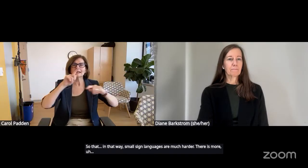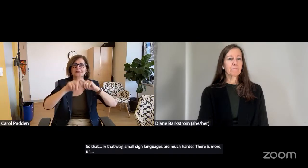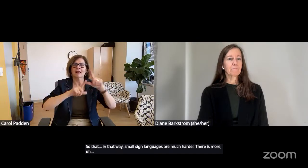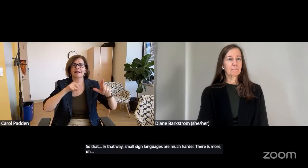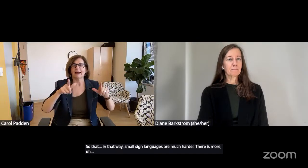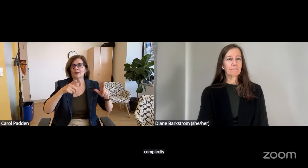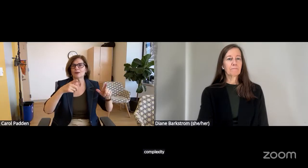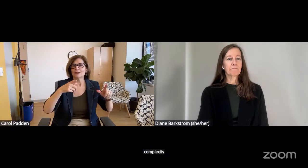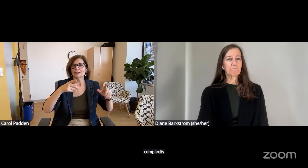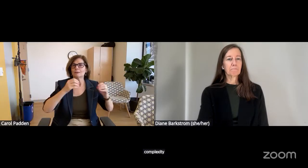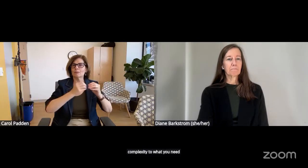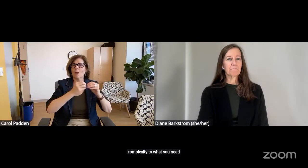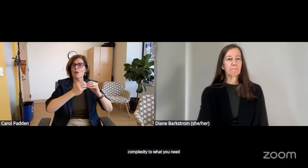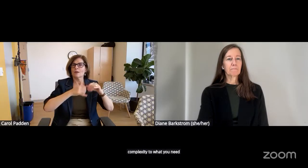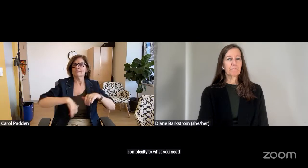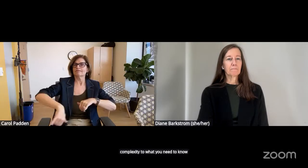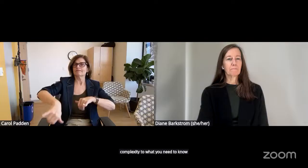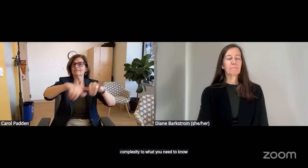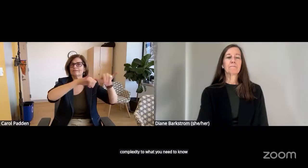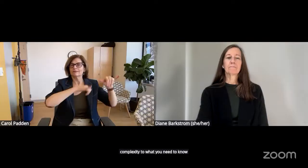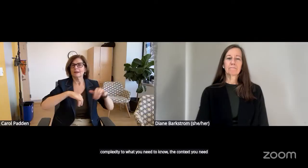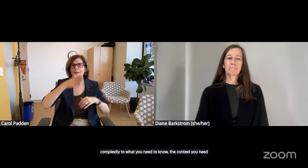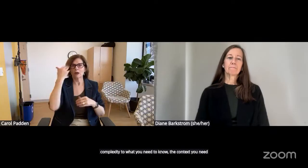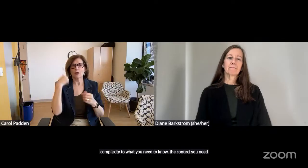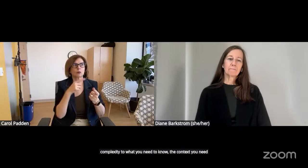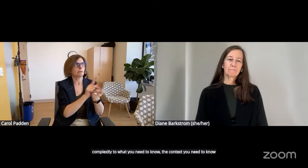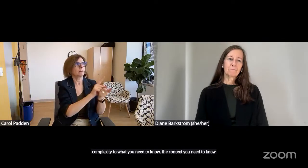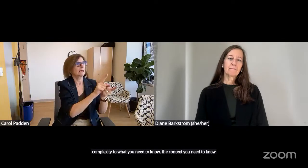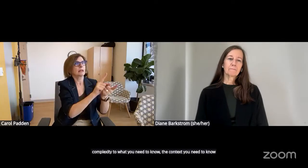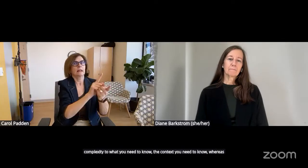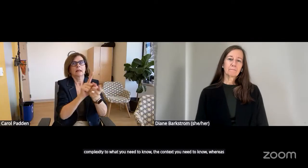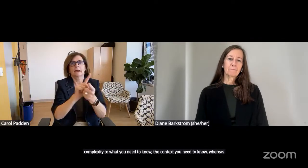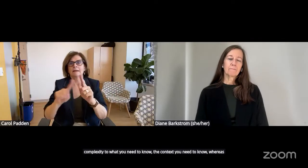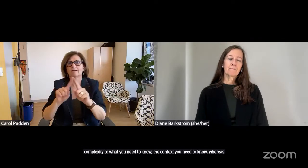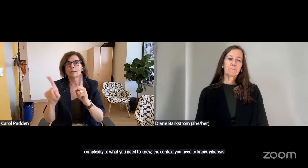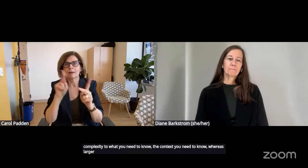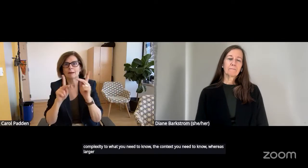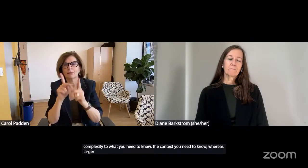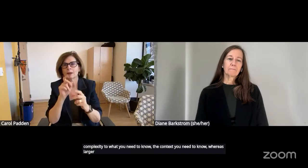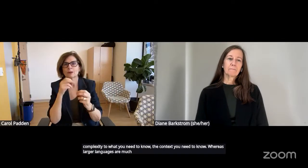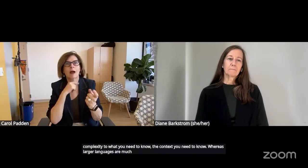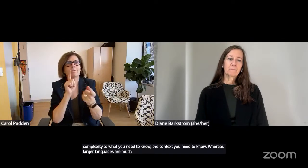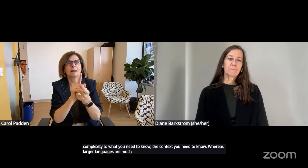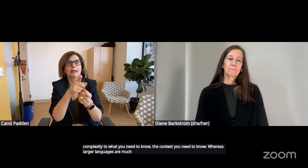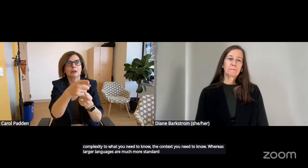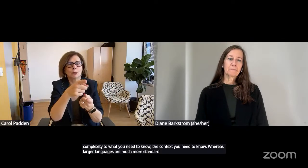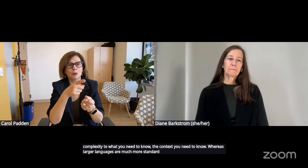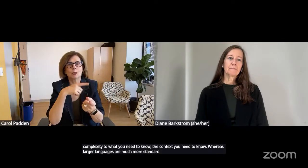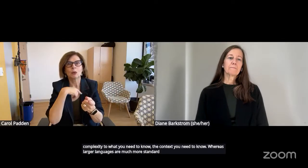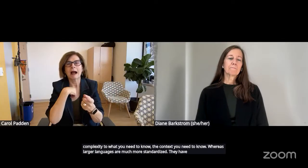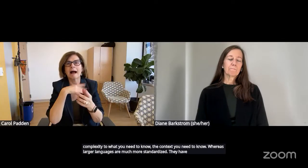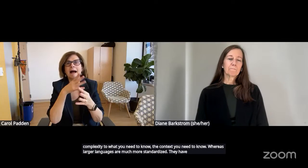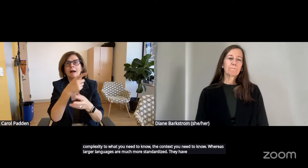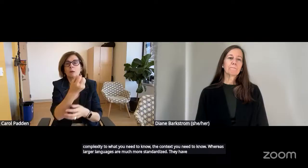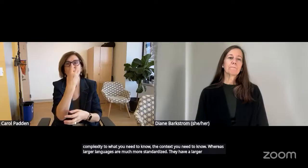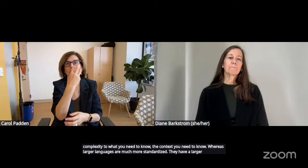complexity to what you need to know, the context you need to know. Whereas larger languages are much more standardized. They have a larger community of